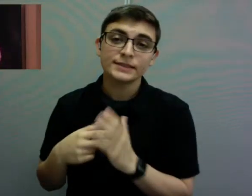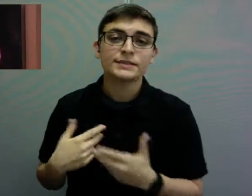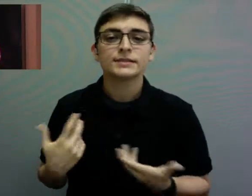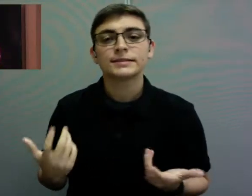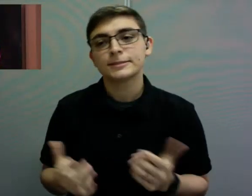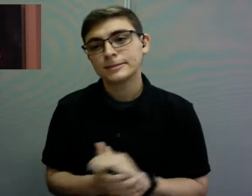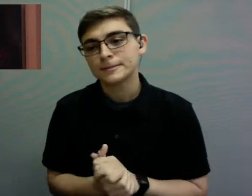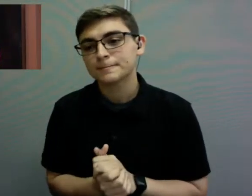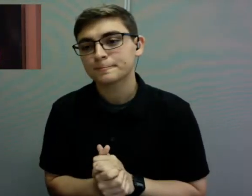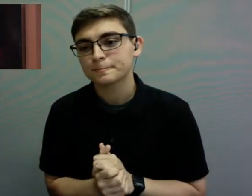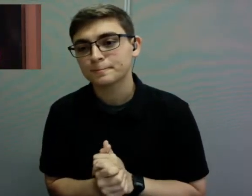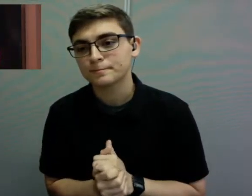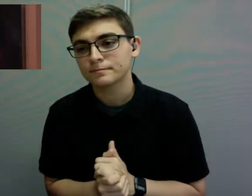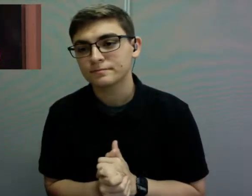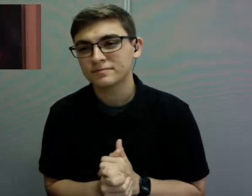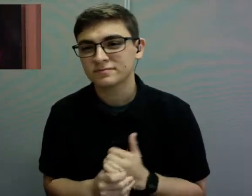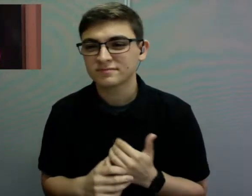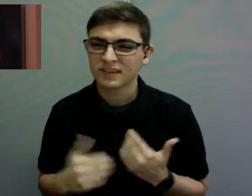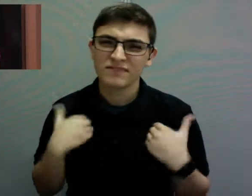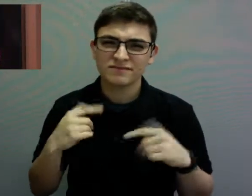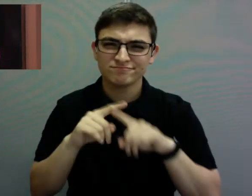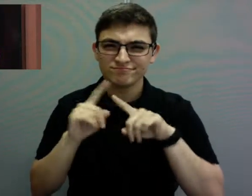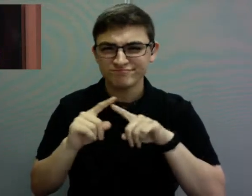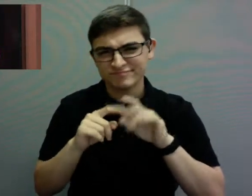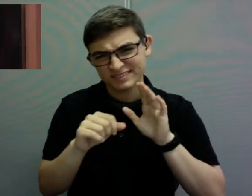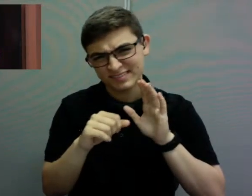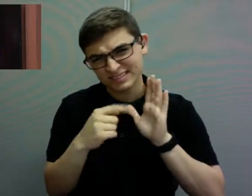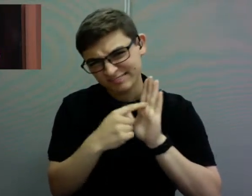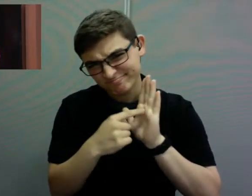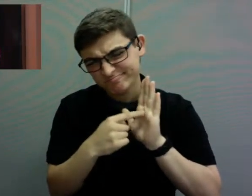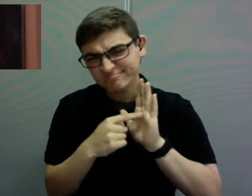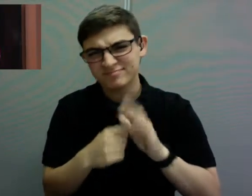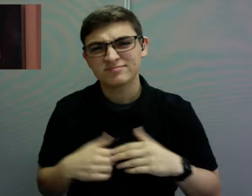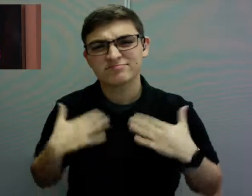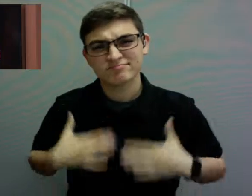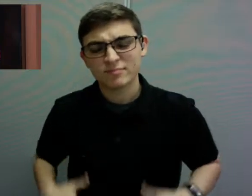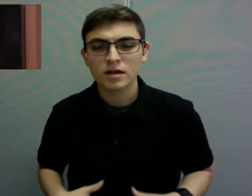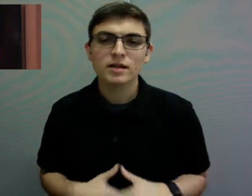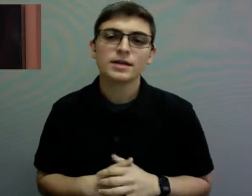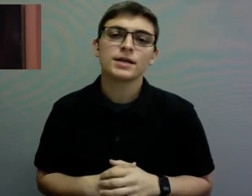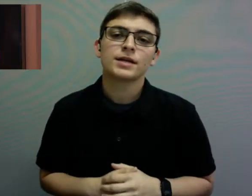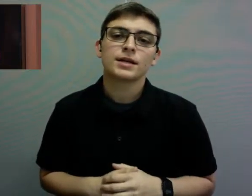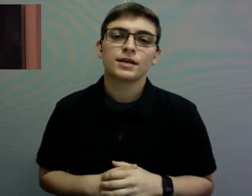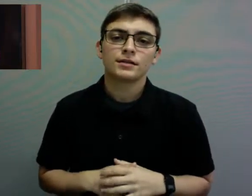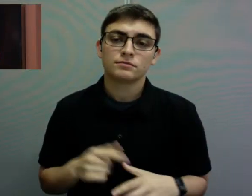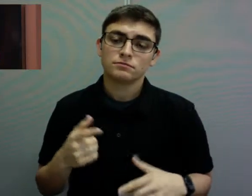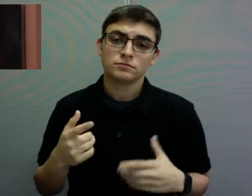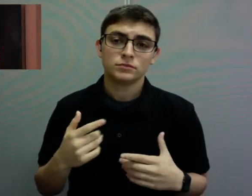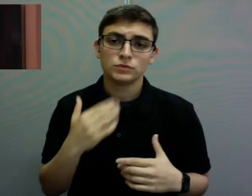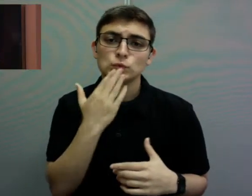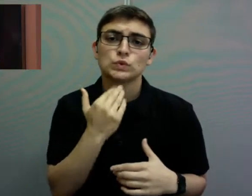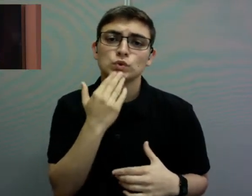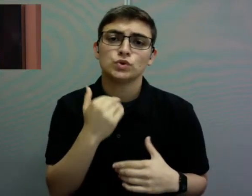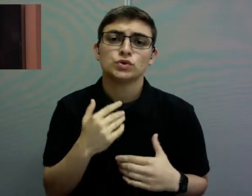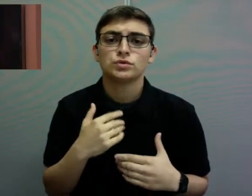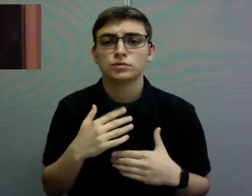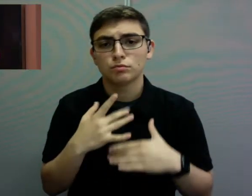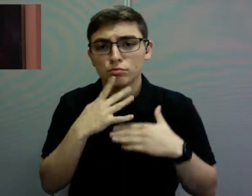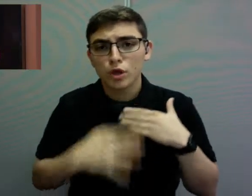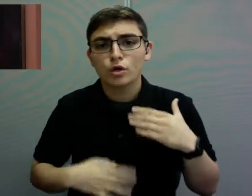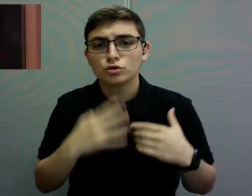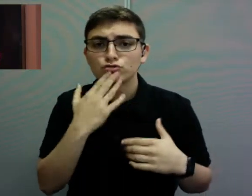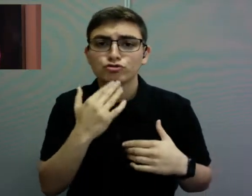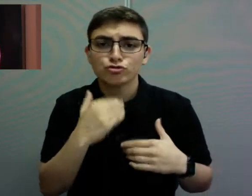to describe a constellation of symptoms and findings on your physical exam, including how high your sugar level is,